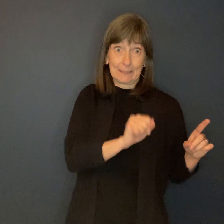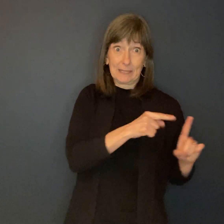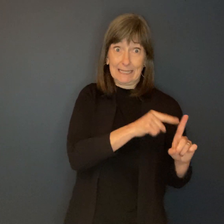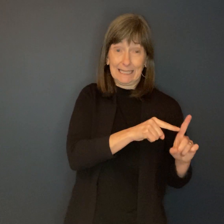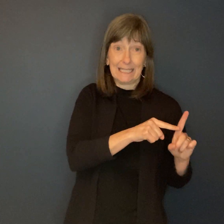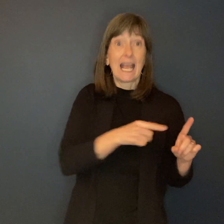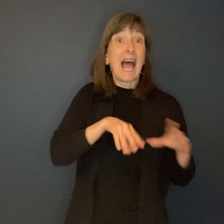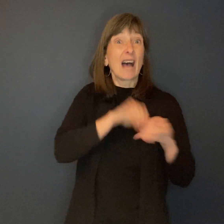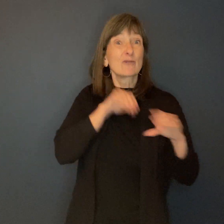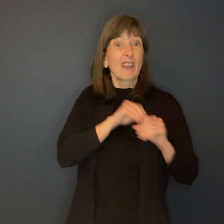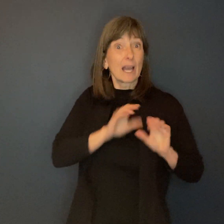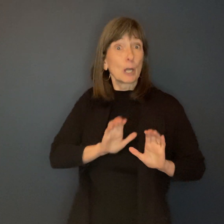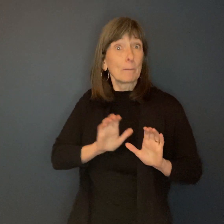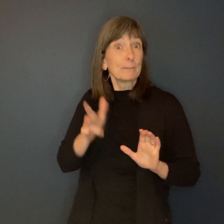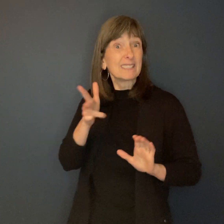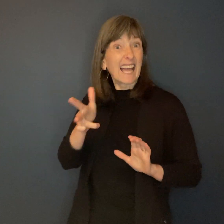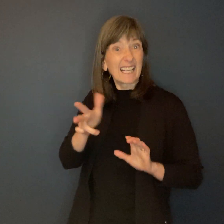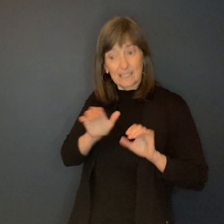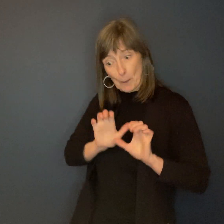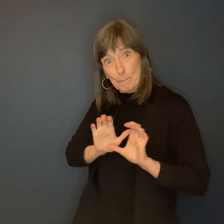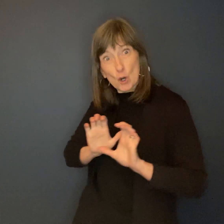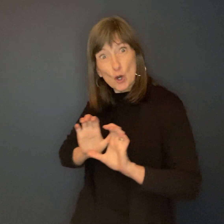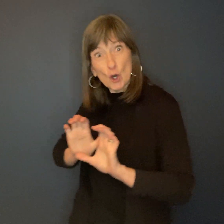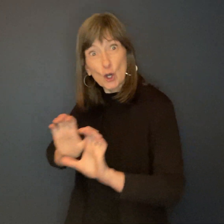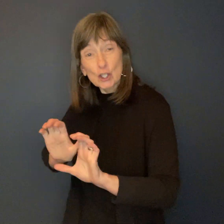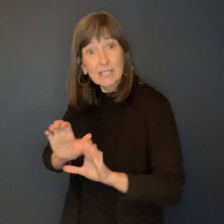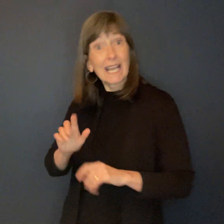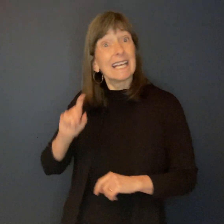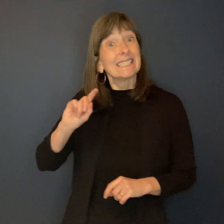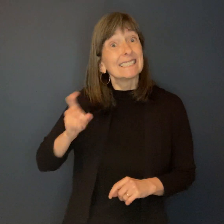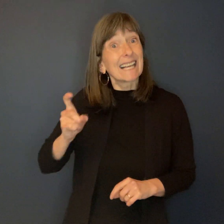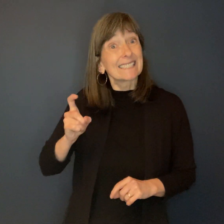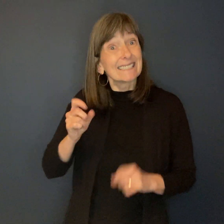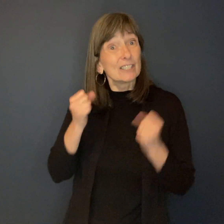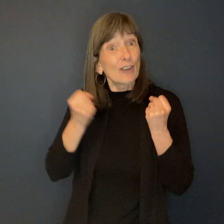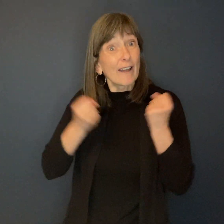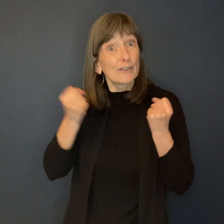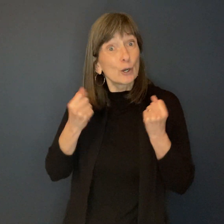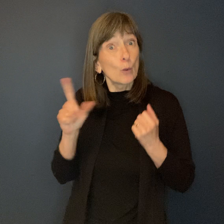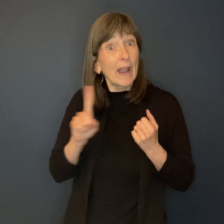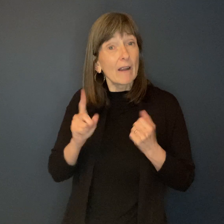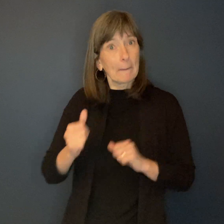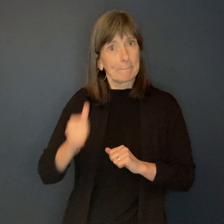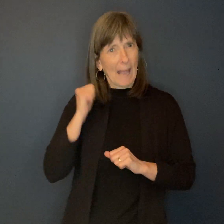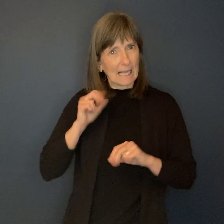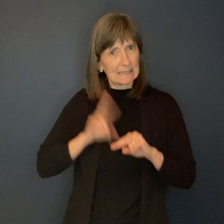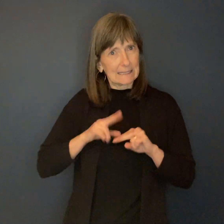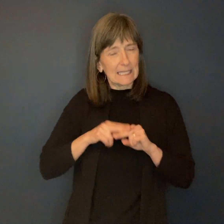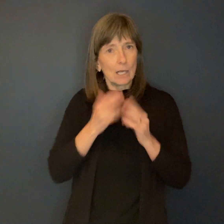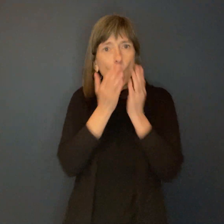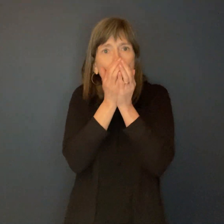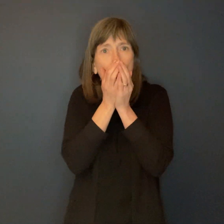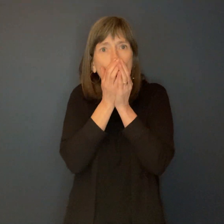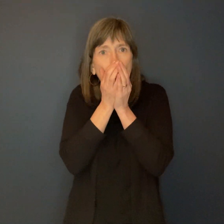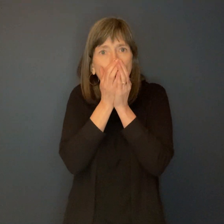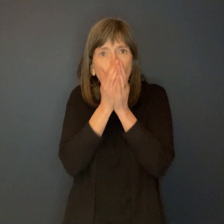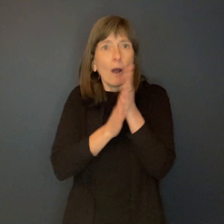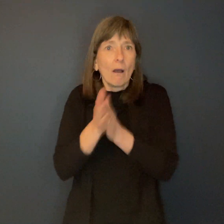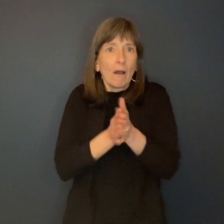taxi, and the taxi driver was in the back seat blowing on his hands. So, now there's lots of stuff